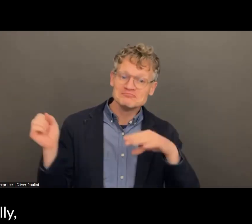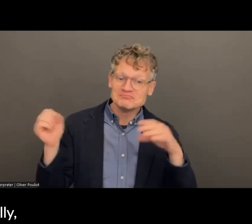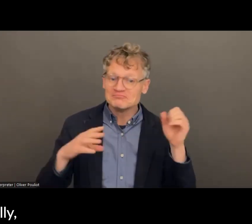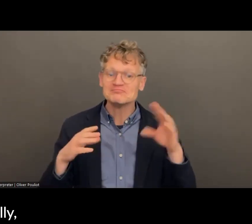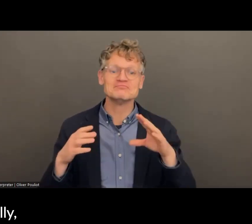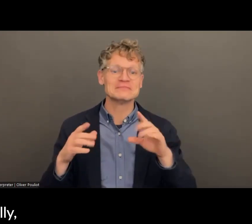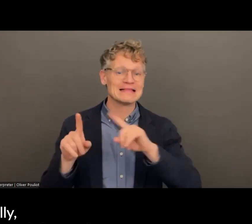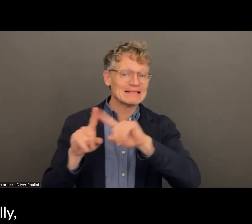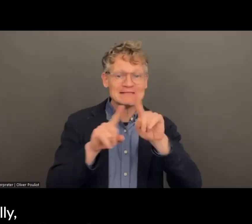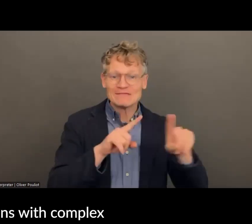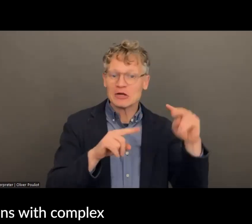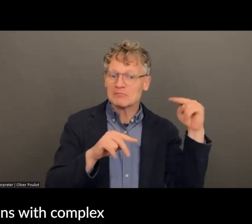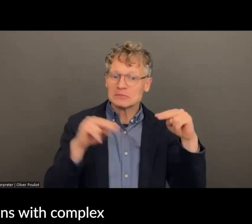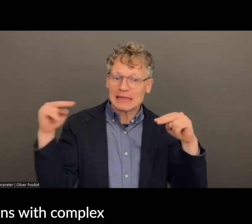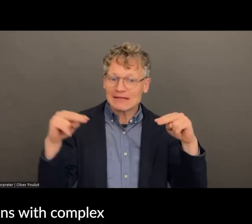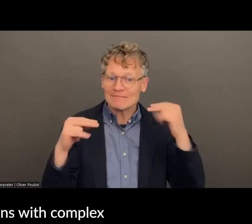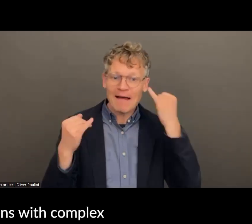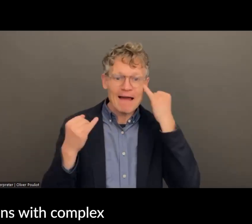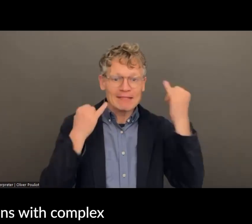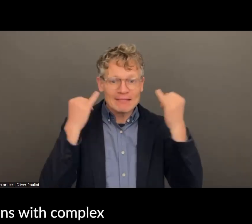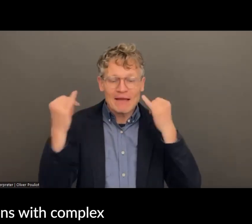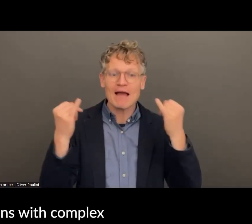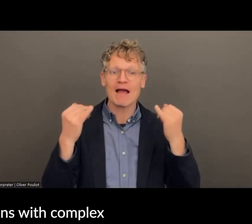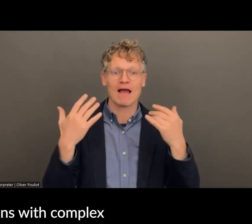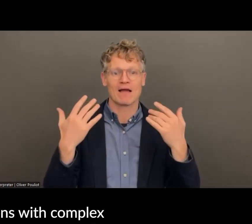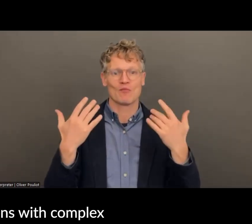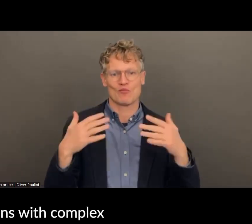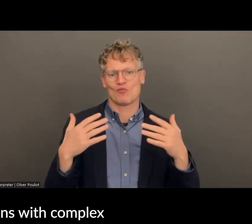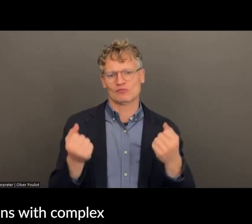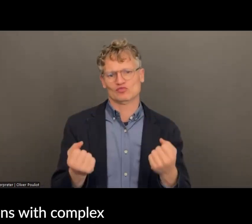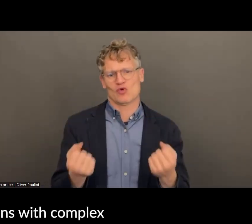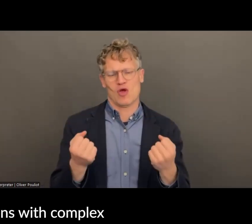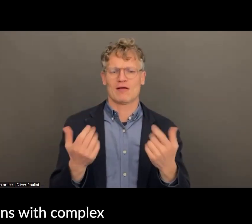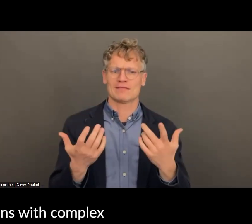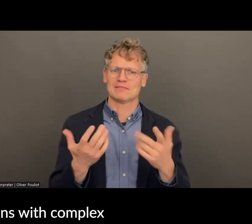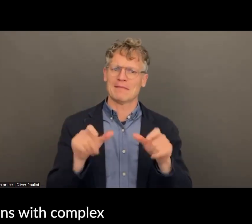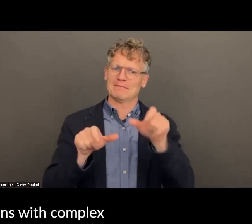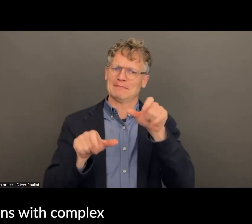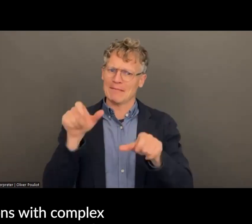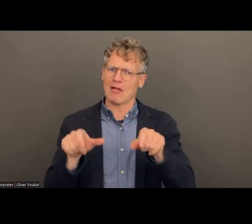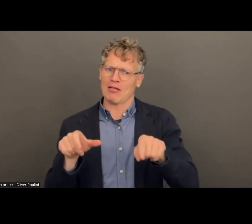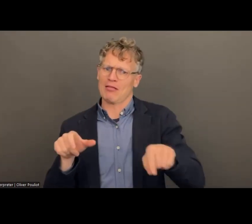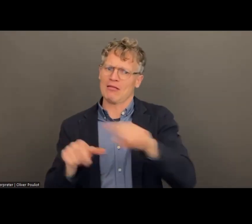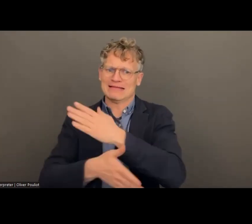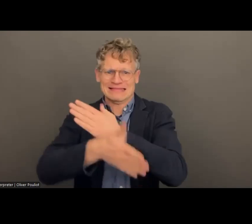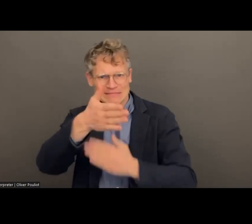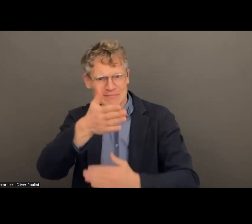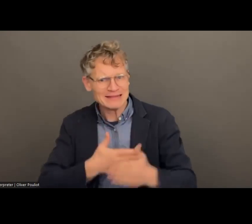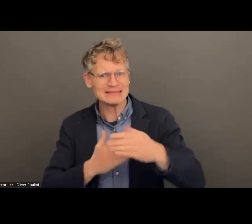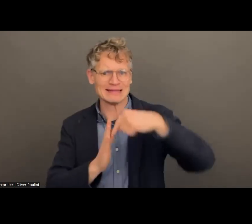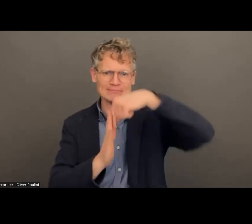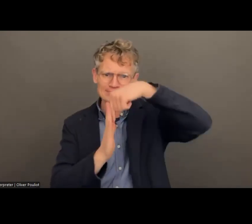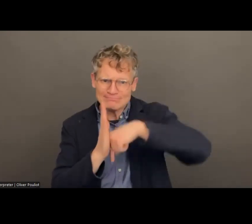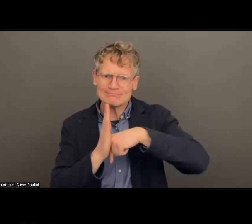heard today reinforces that the inclusion of persons with complex disabilities is not about exceptional effort. It's